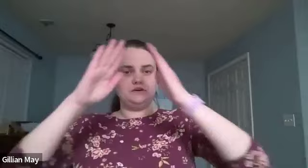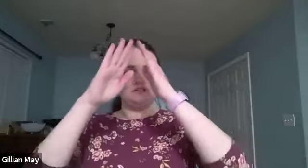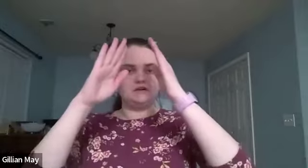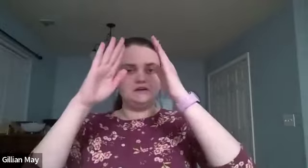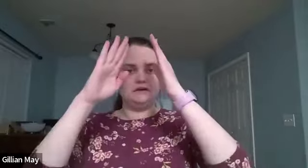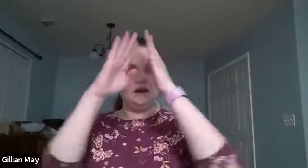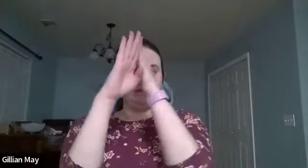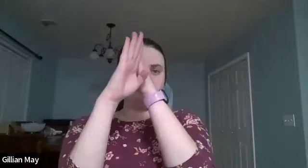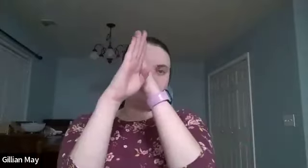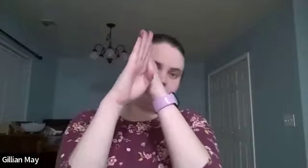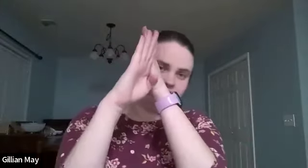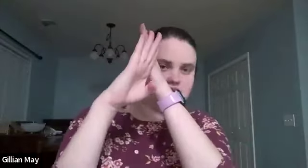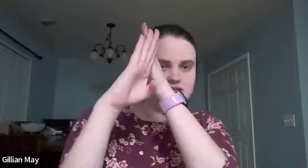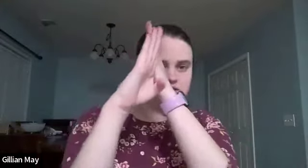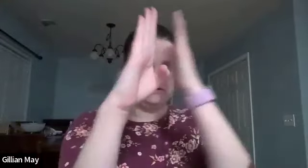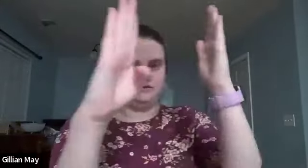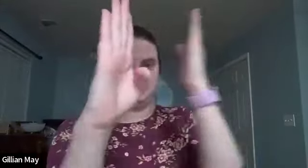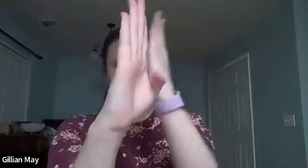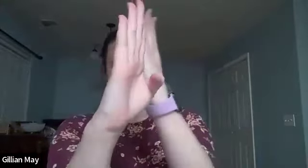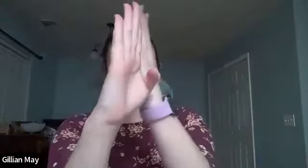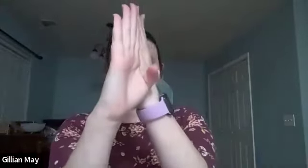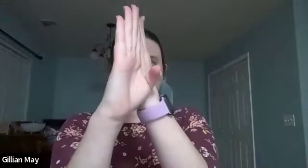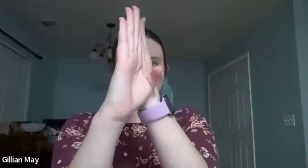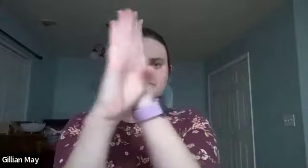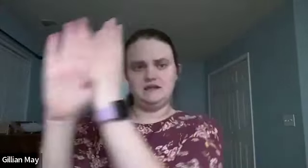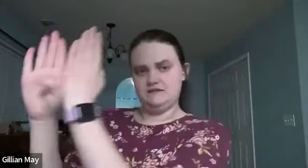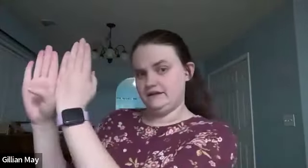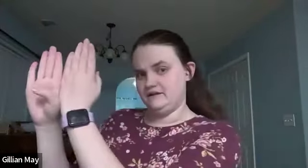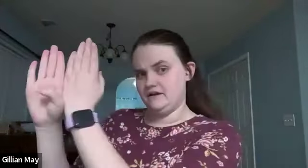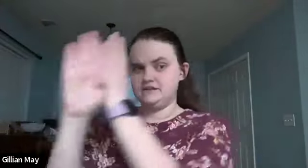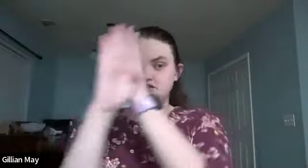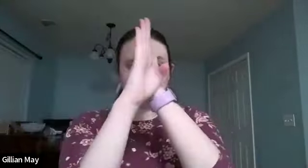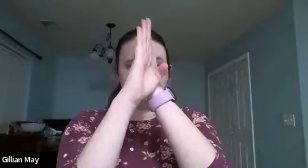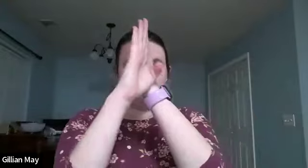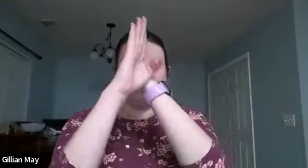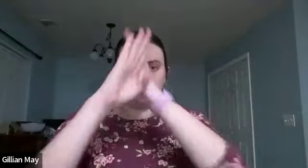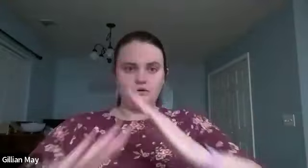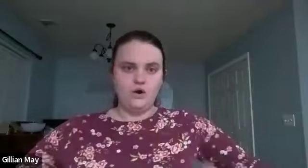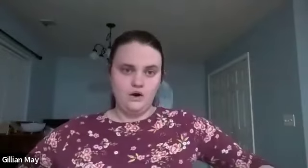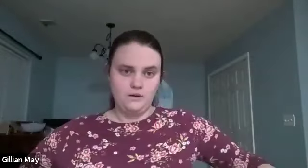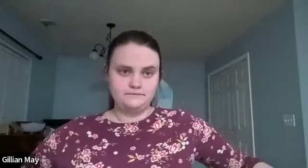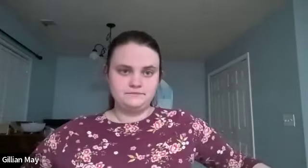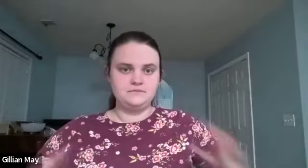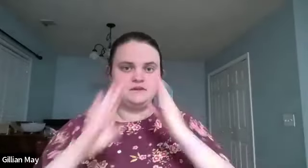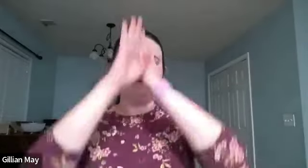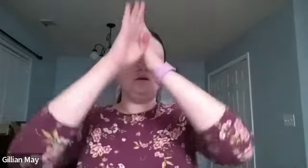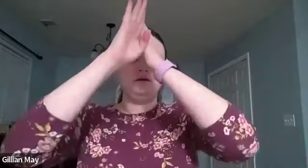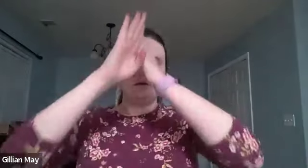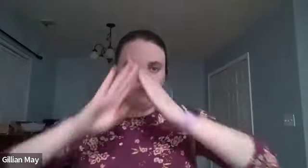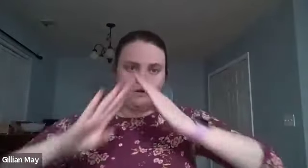going to start kind of like this, like your two hands are kind of in line each other, and you're going to go calm,